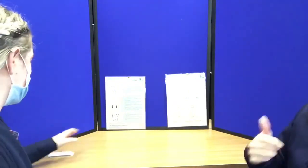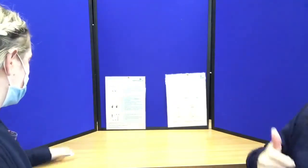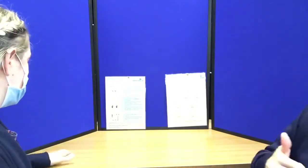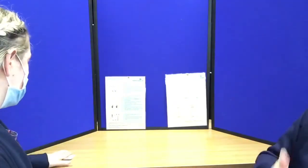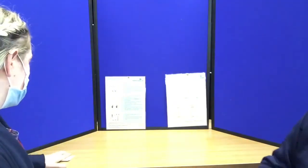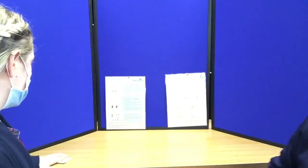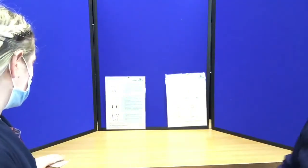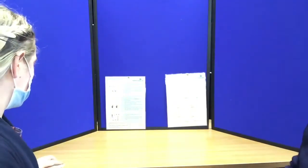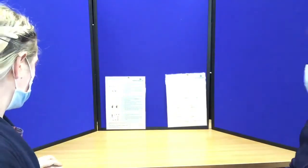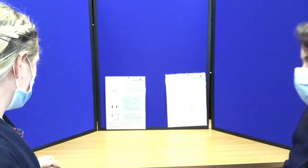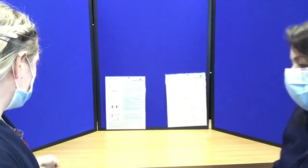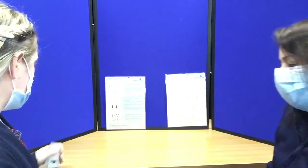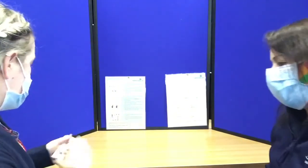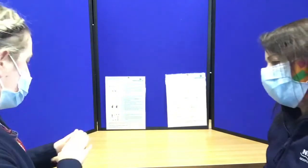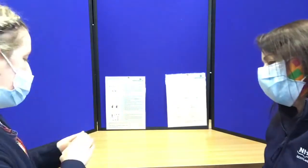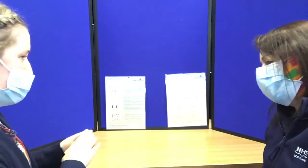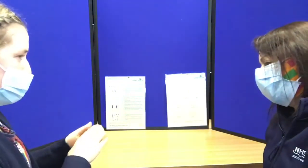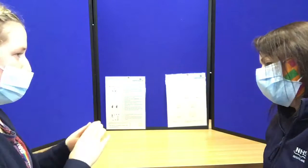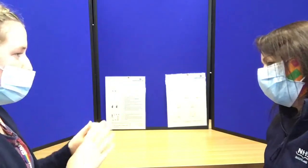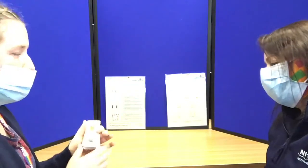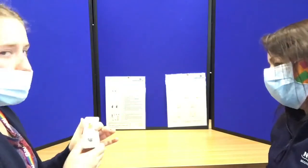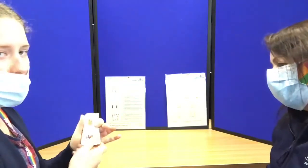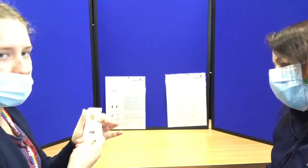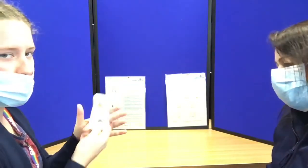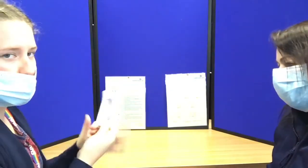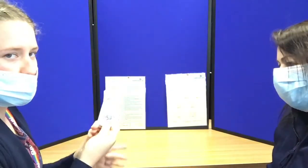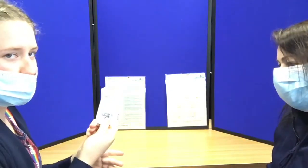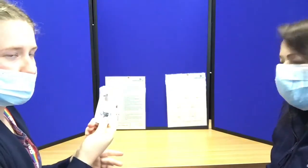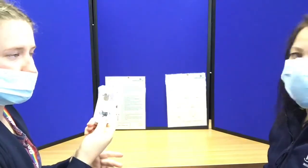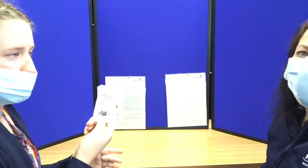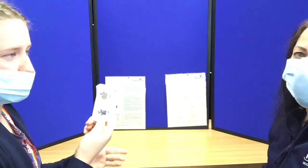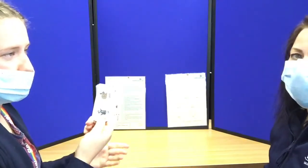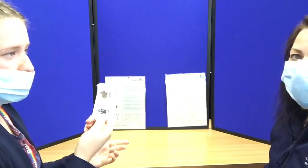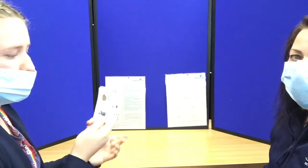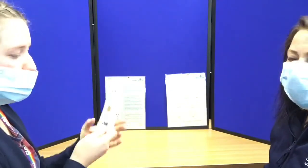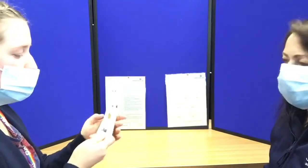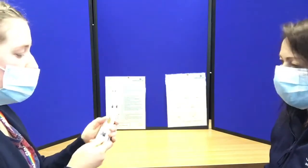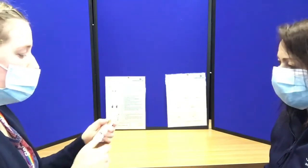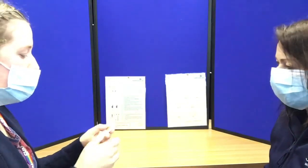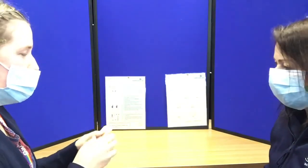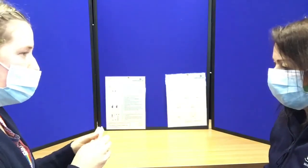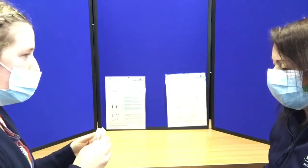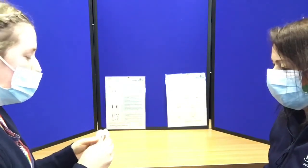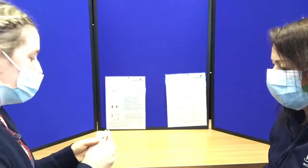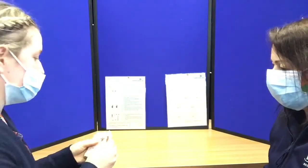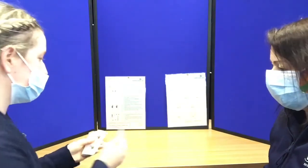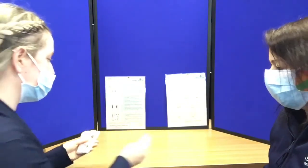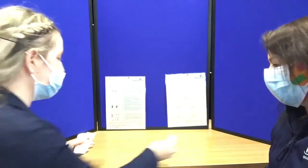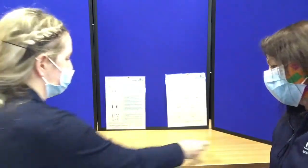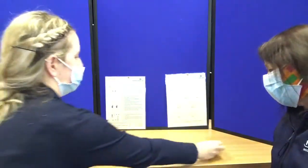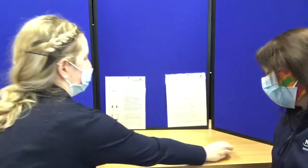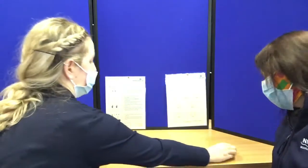Excellent. Okay, so we've got our dominoes and we'll just dish them out evenly. Excellent.